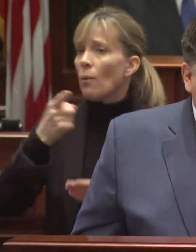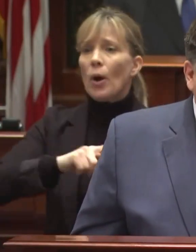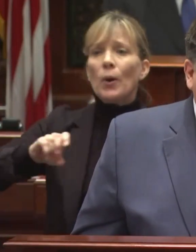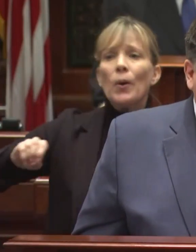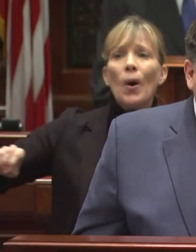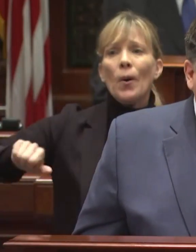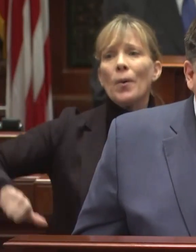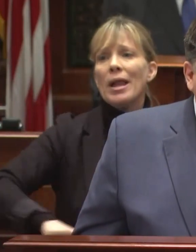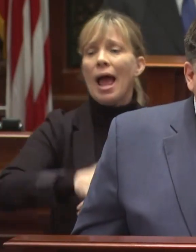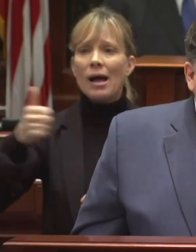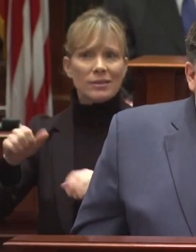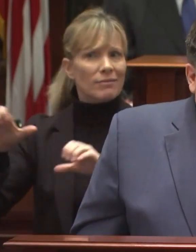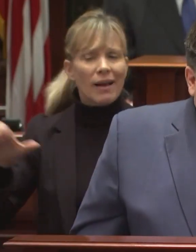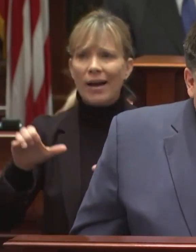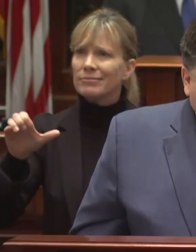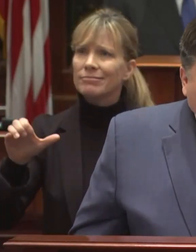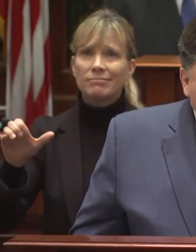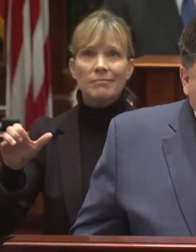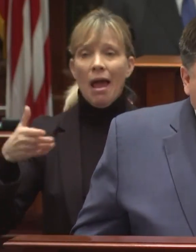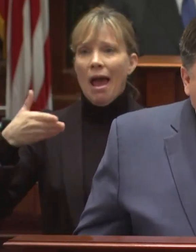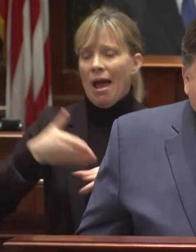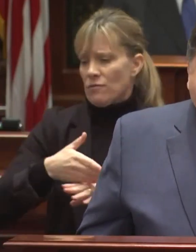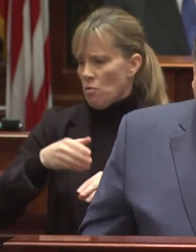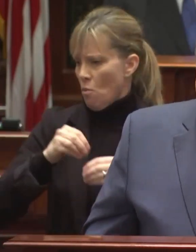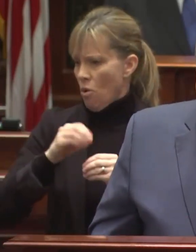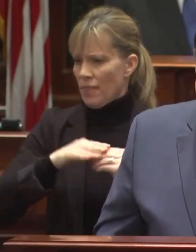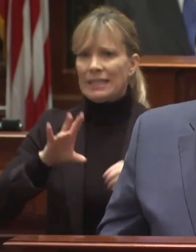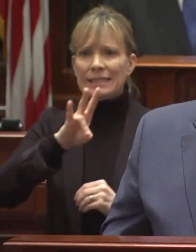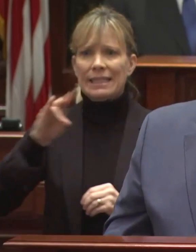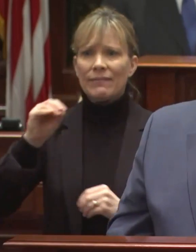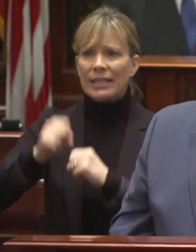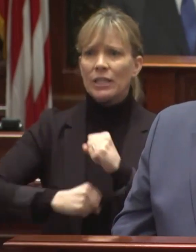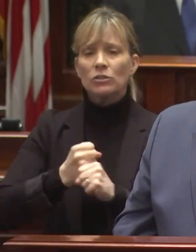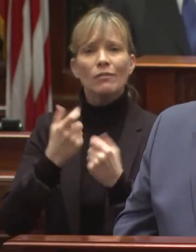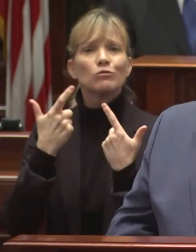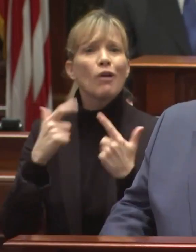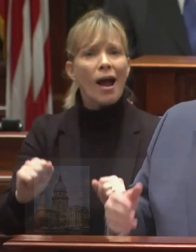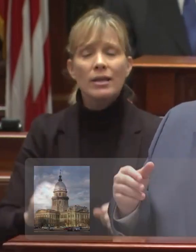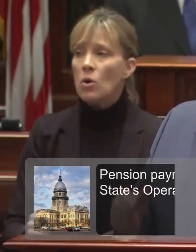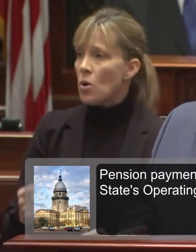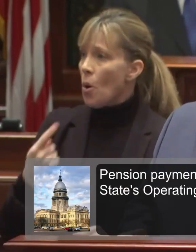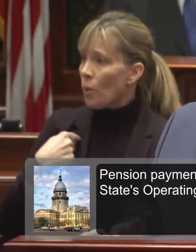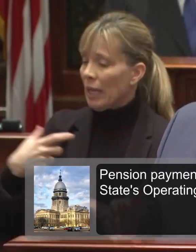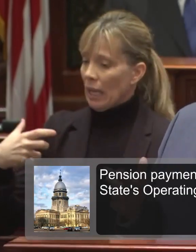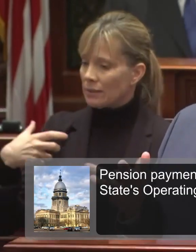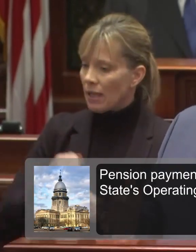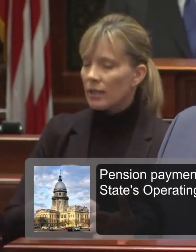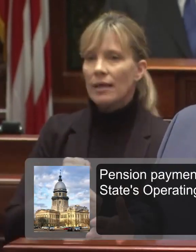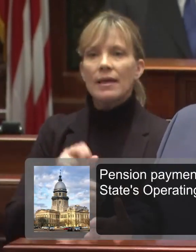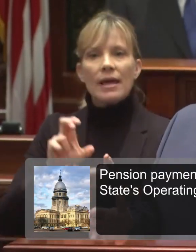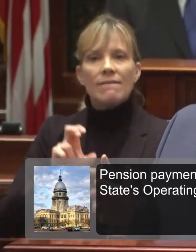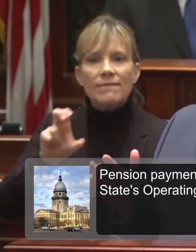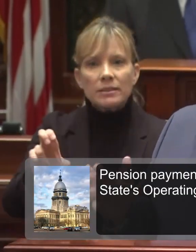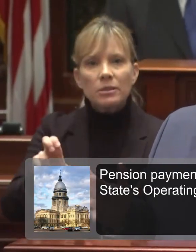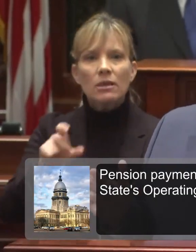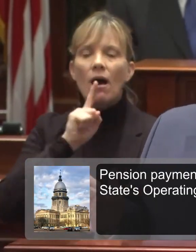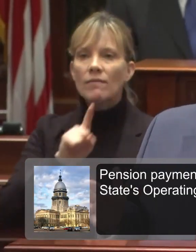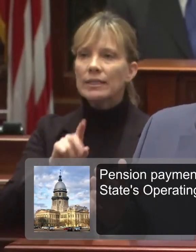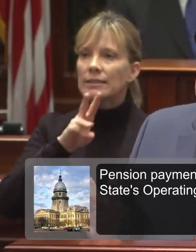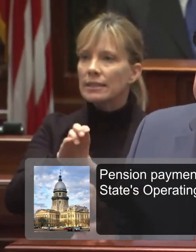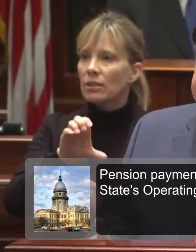one had been able to do after more than 70 years of trying: consolidate the investments of